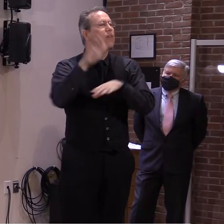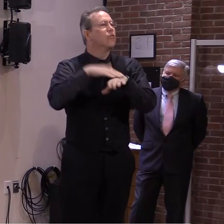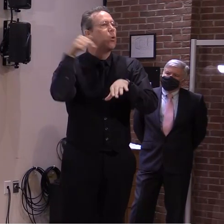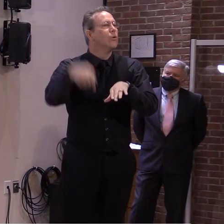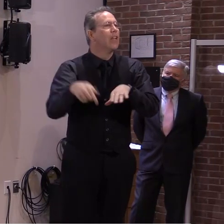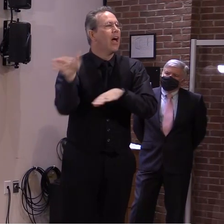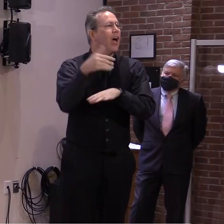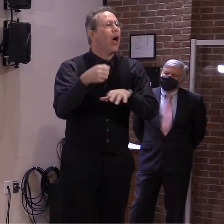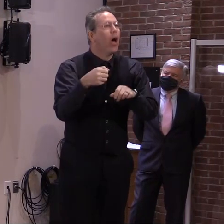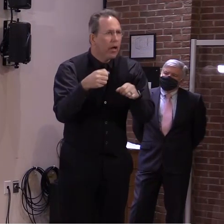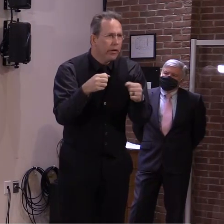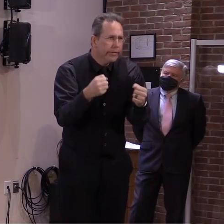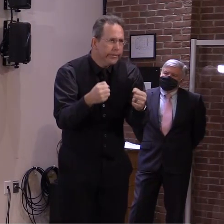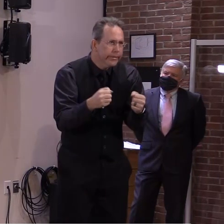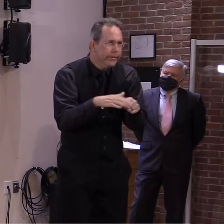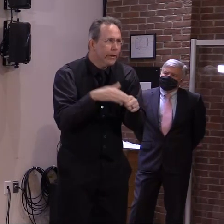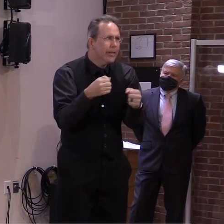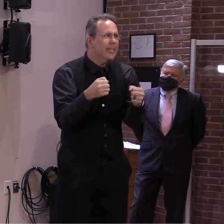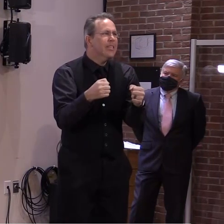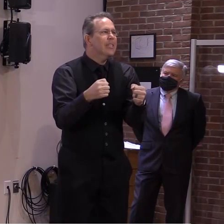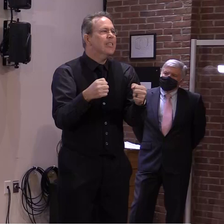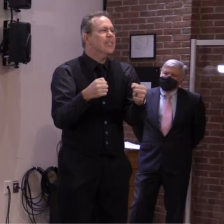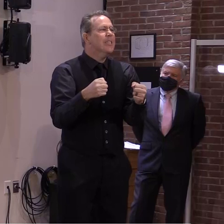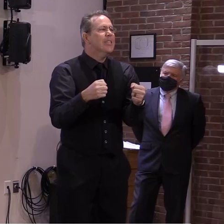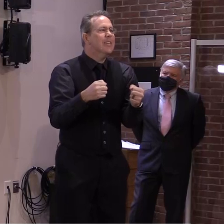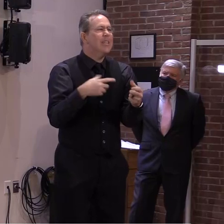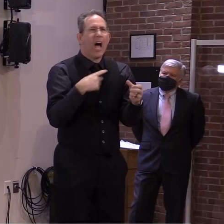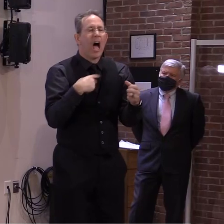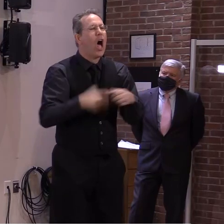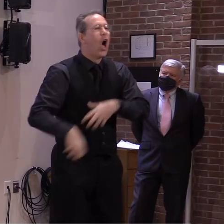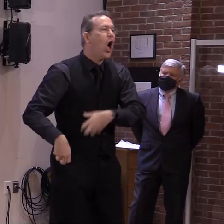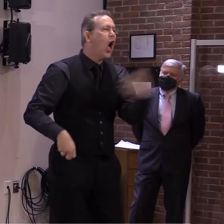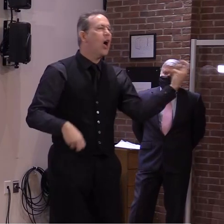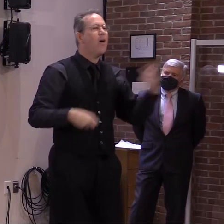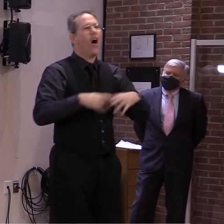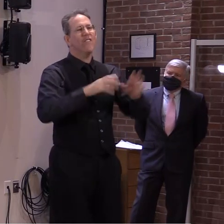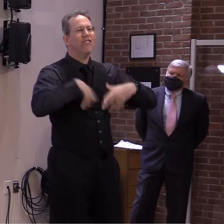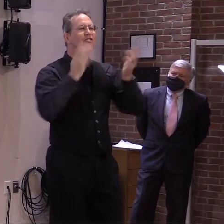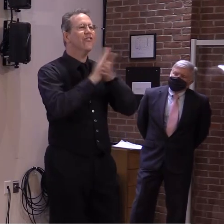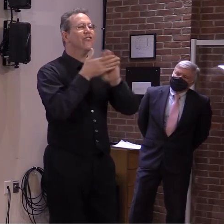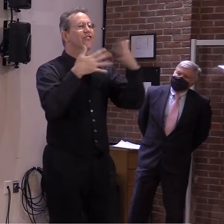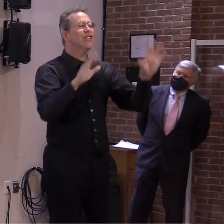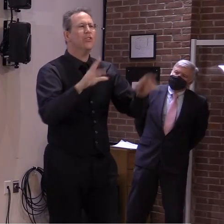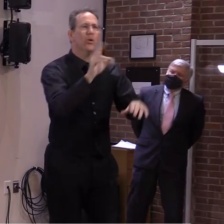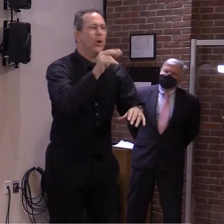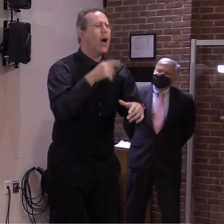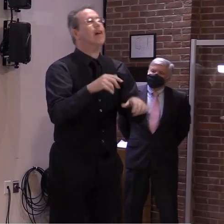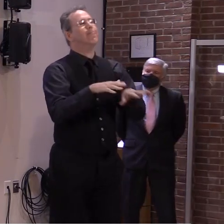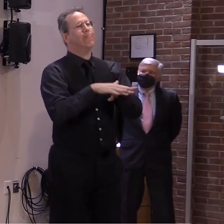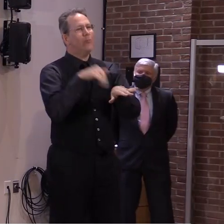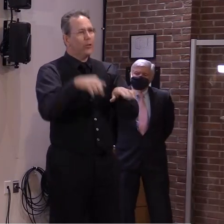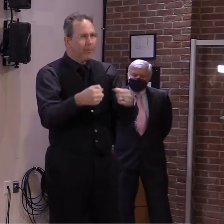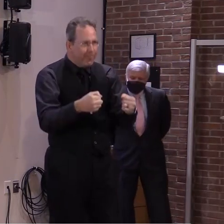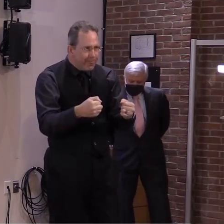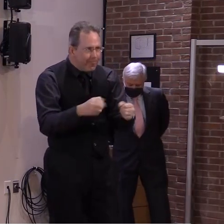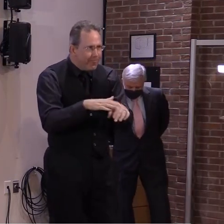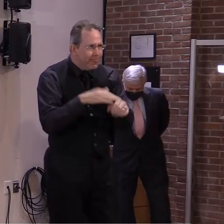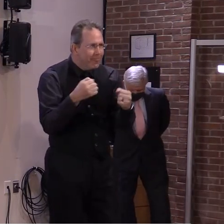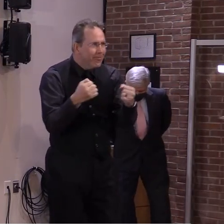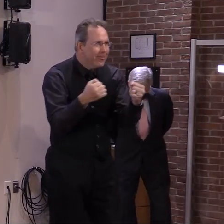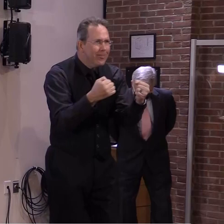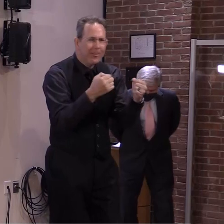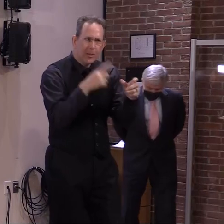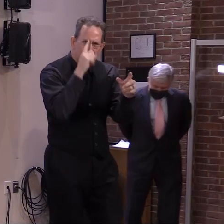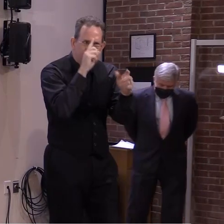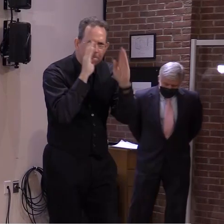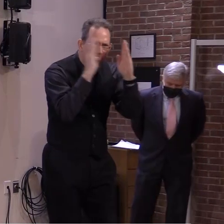my 5-point harness. I buckle up. I actually get back into control. I pay attention,